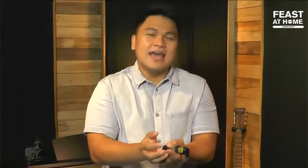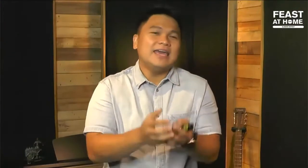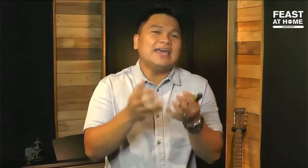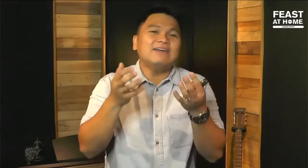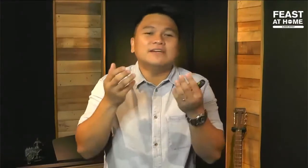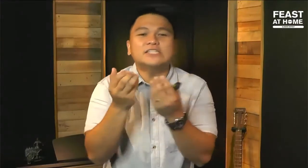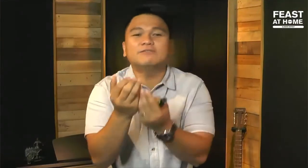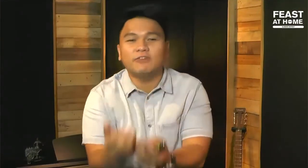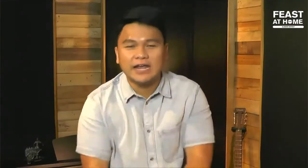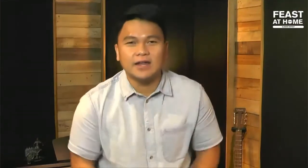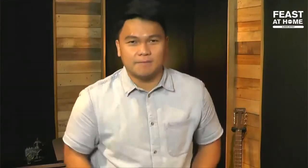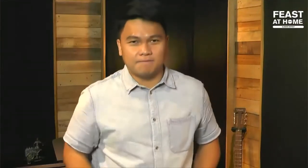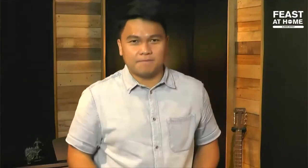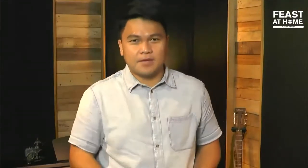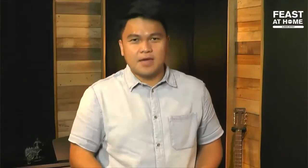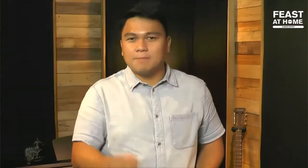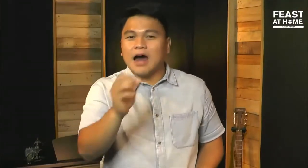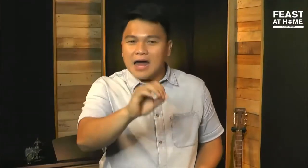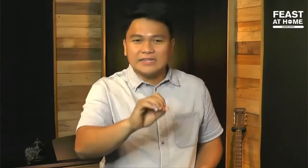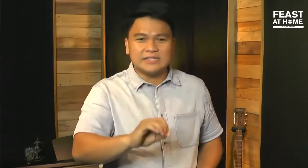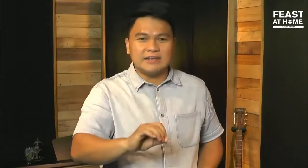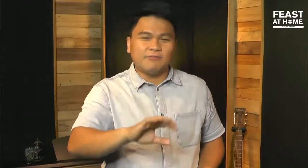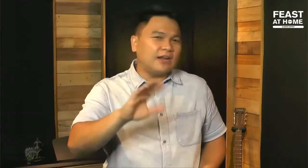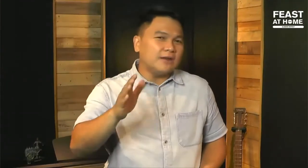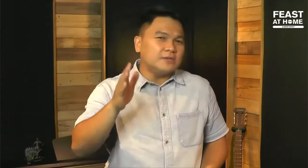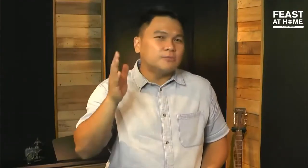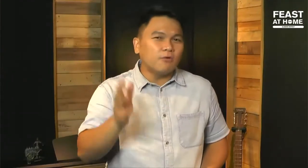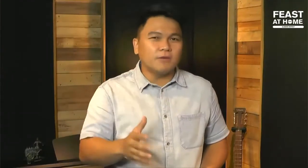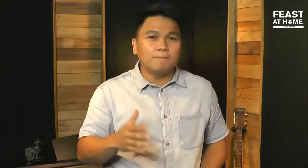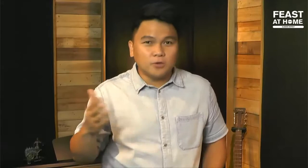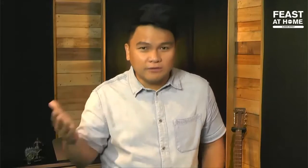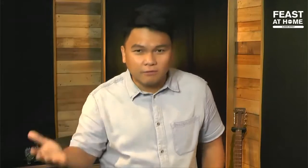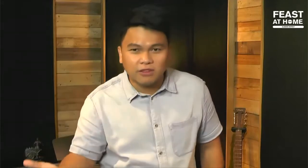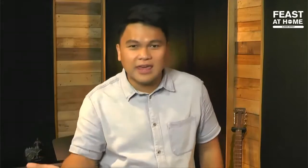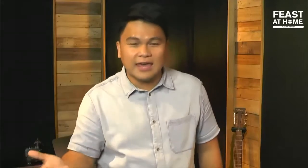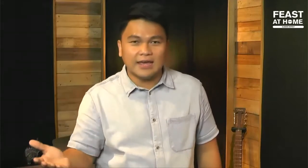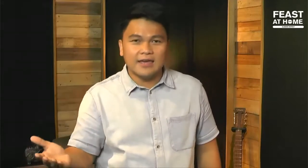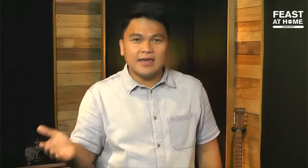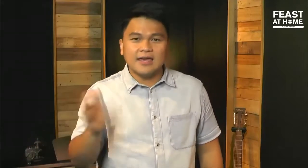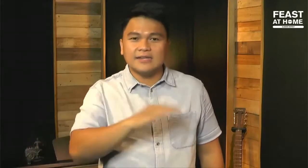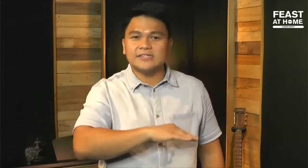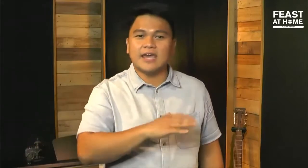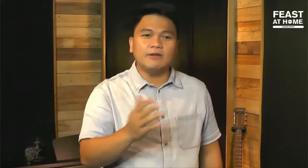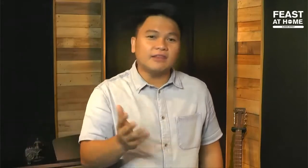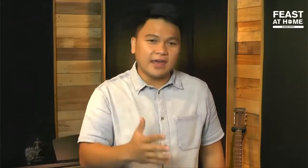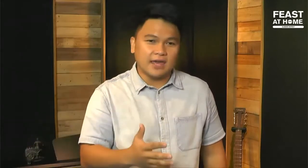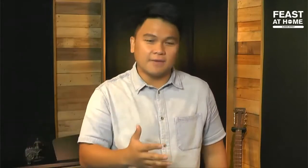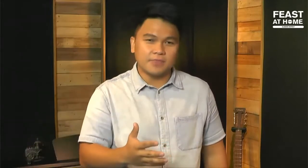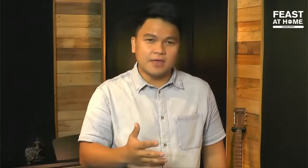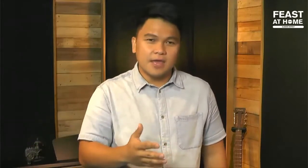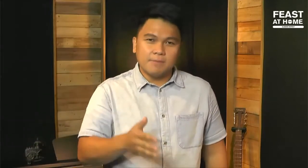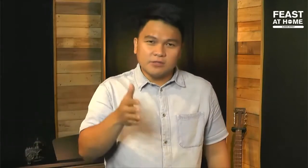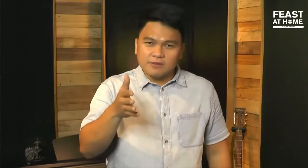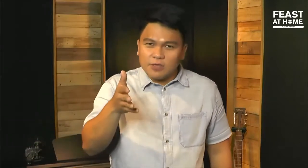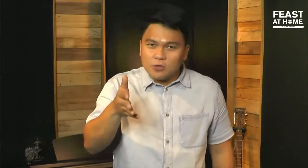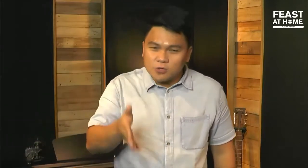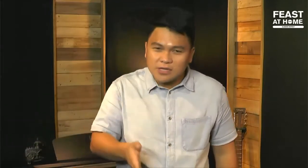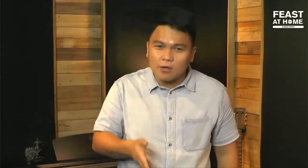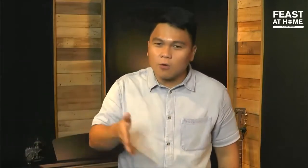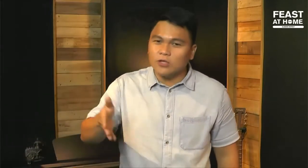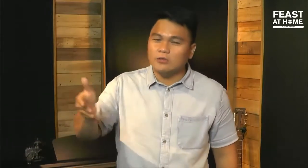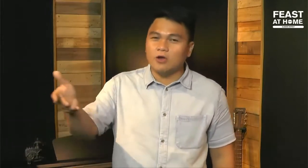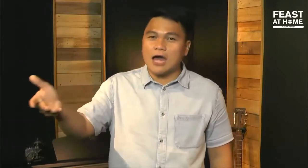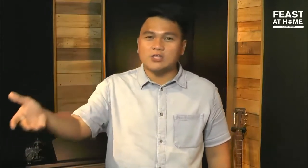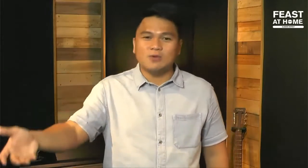beings. He gave us freedom. But honestly, freedom is both a beautiful thing and a scary thing. Because if we use